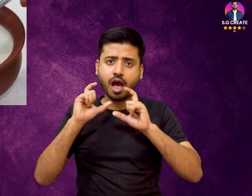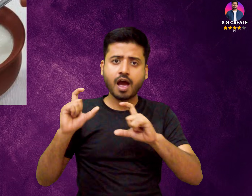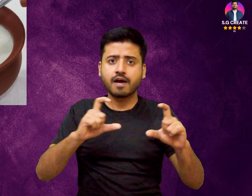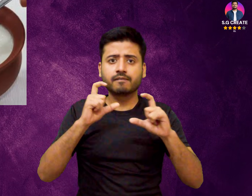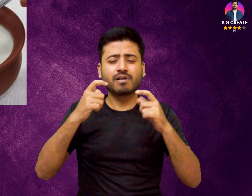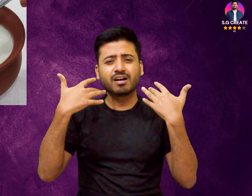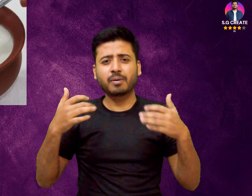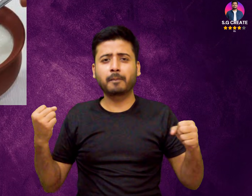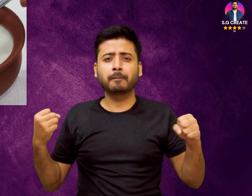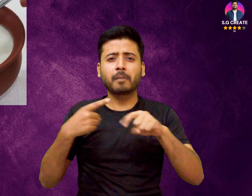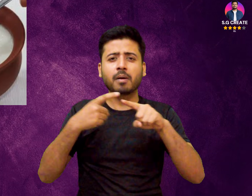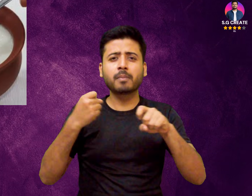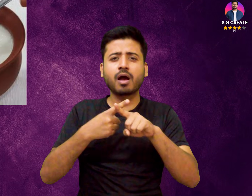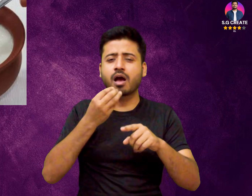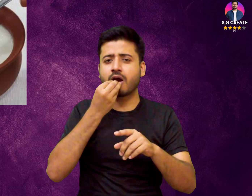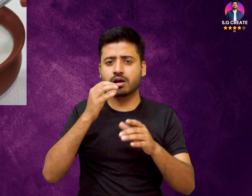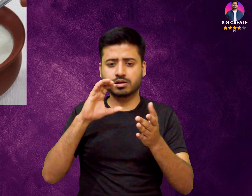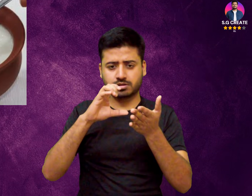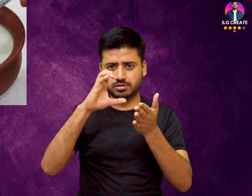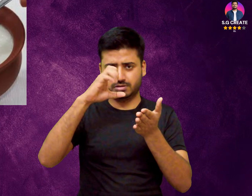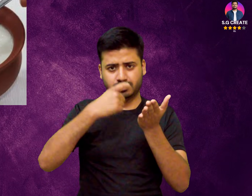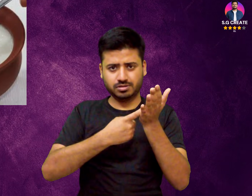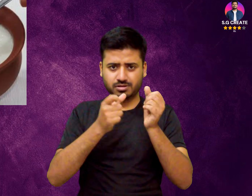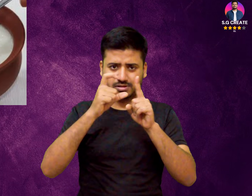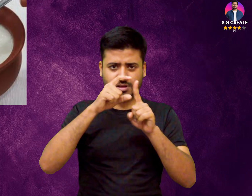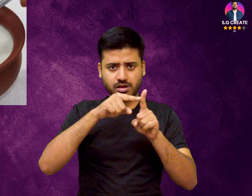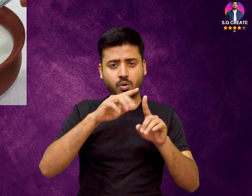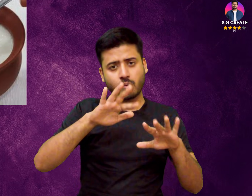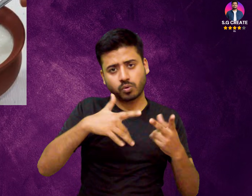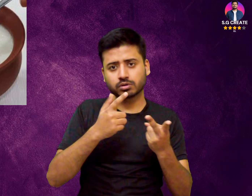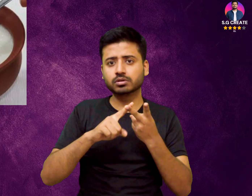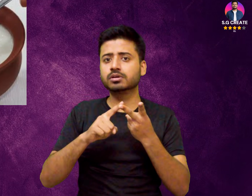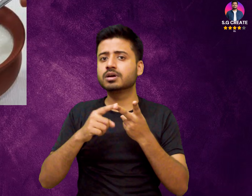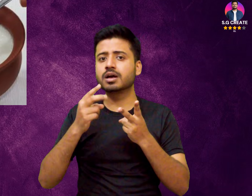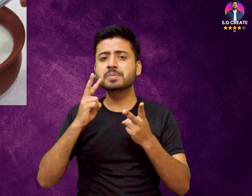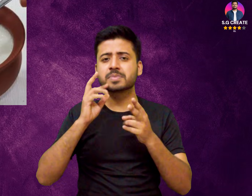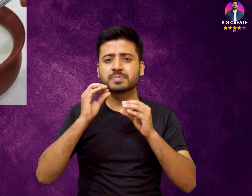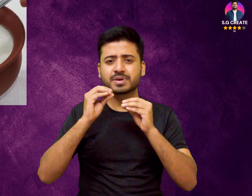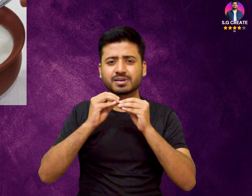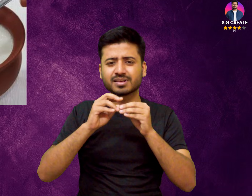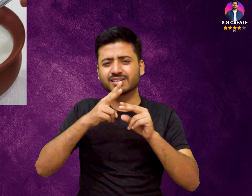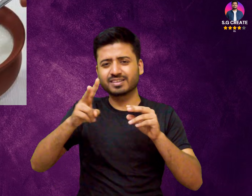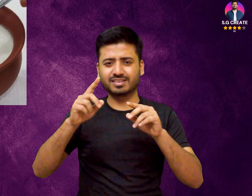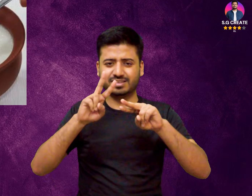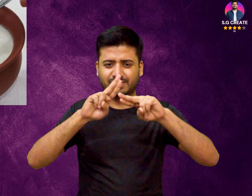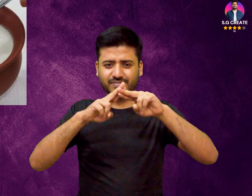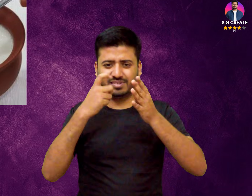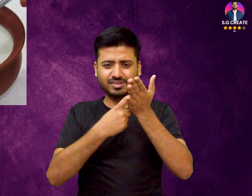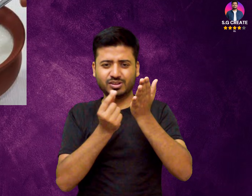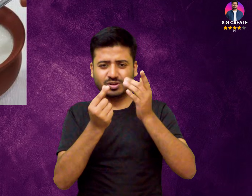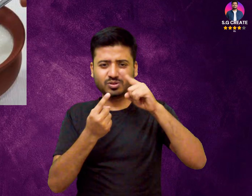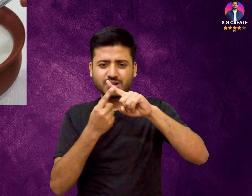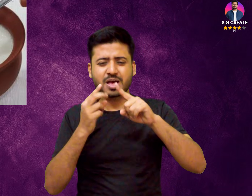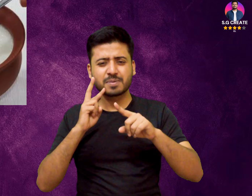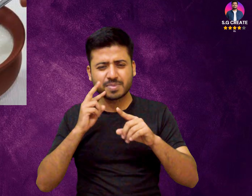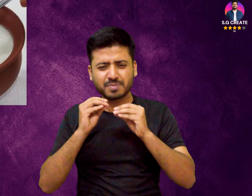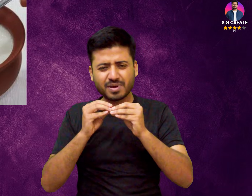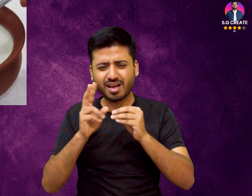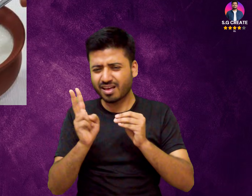follow. Modern science, this is a healthy snack. Mixing fruit and yogurt can provide a symbiotic effect, where the